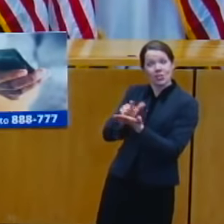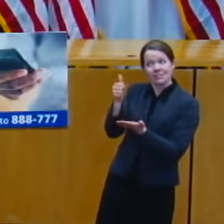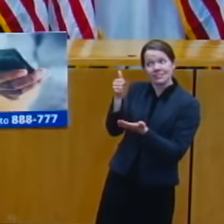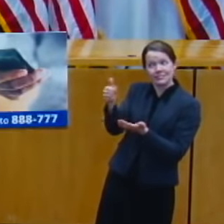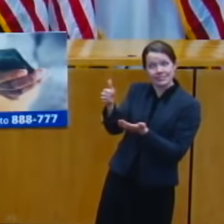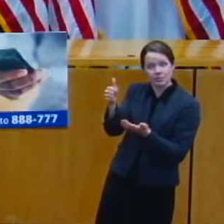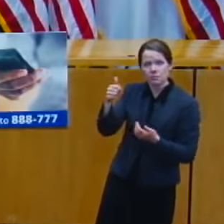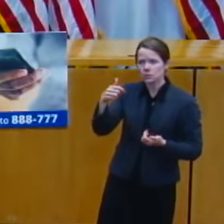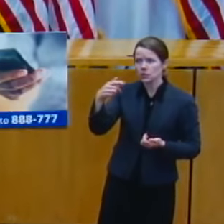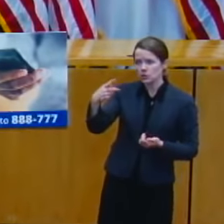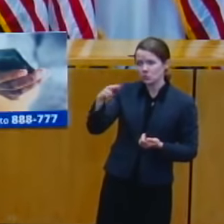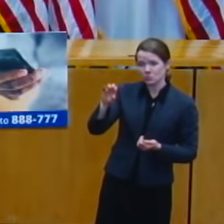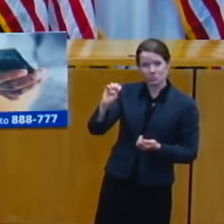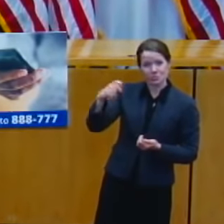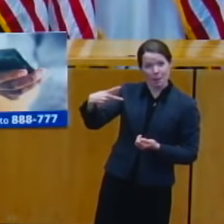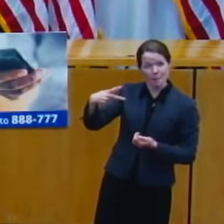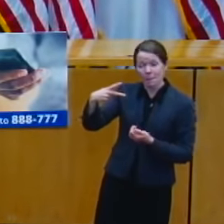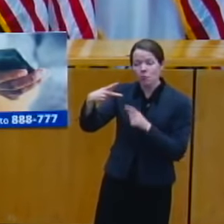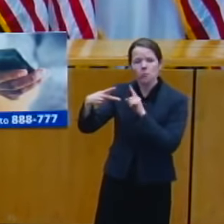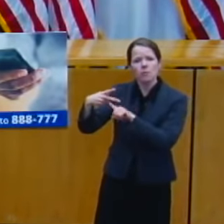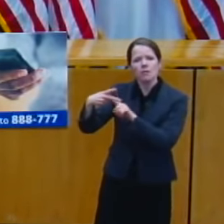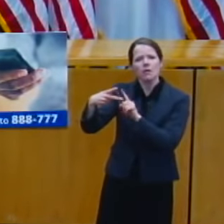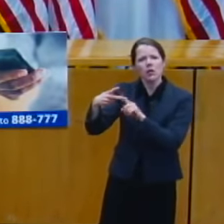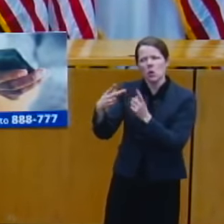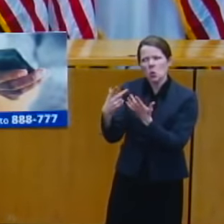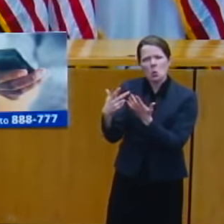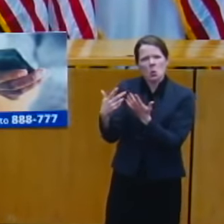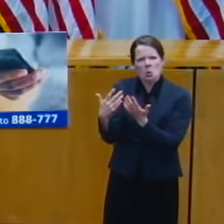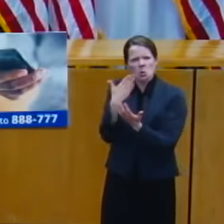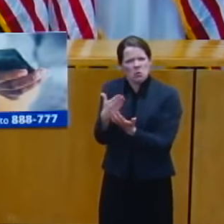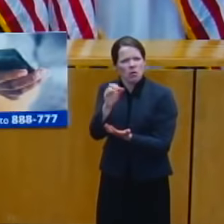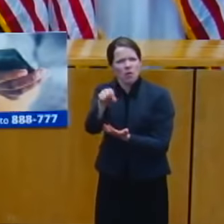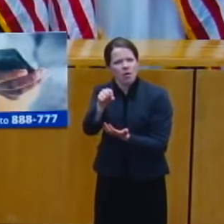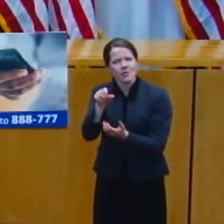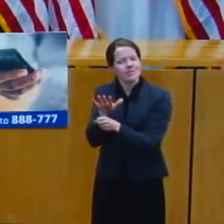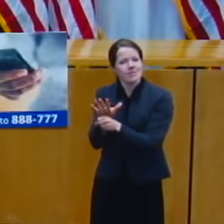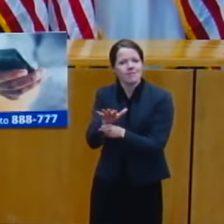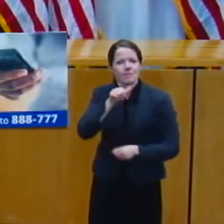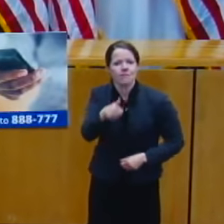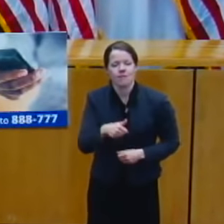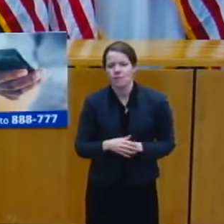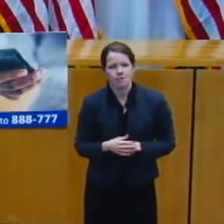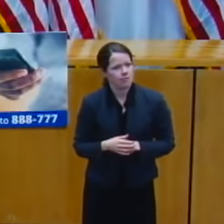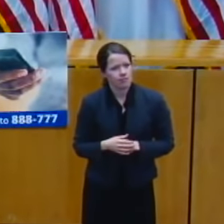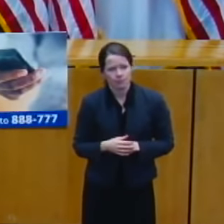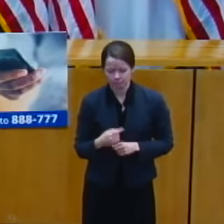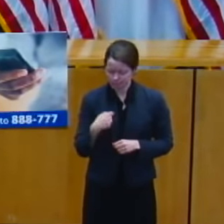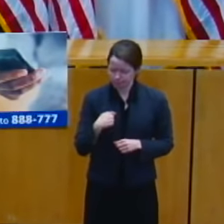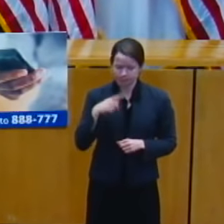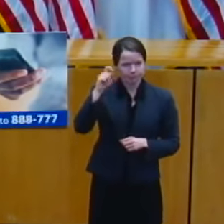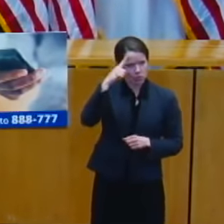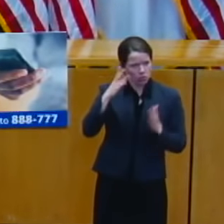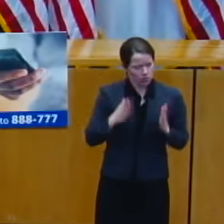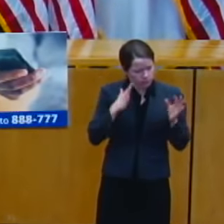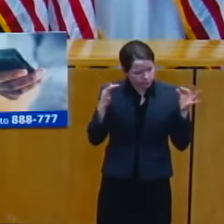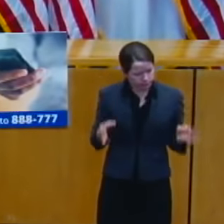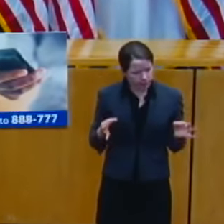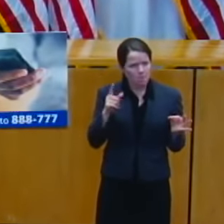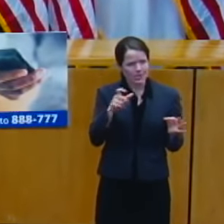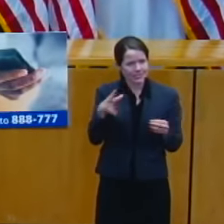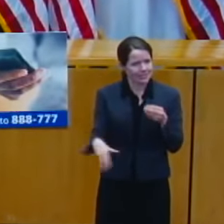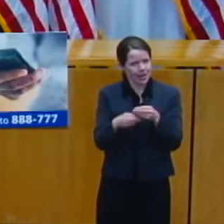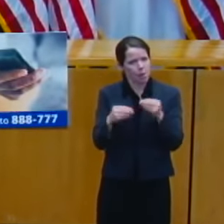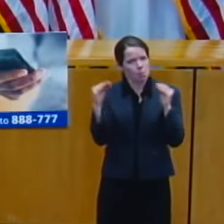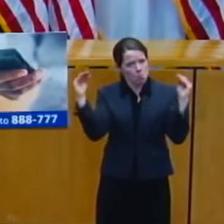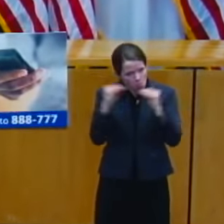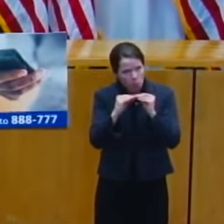encounter and needs to be protected from during this particular pandemic. Because it's limited in some ways to certain